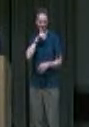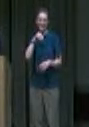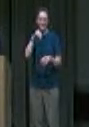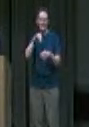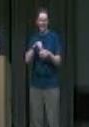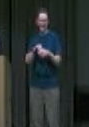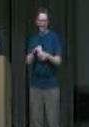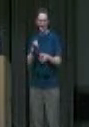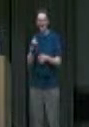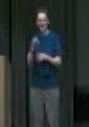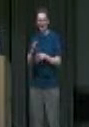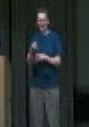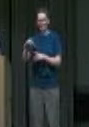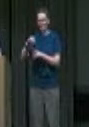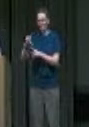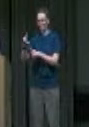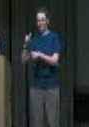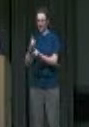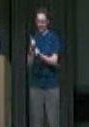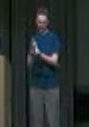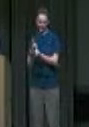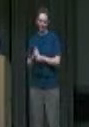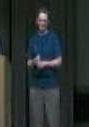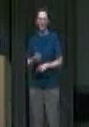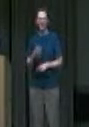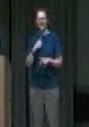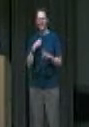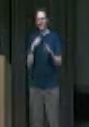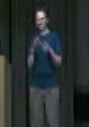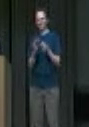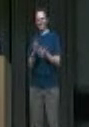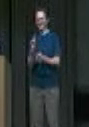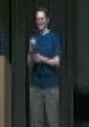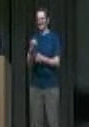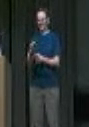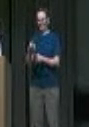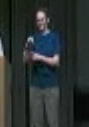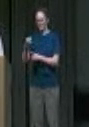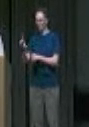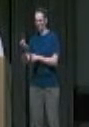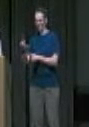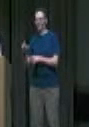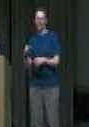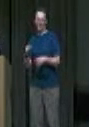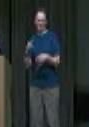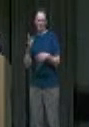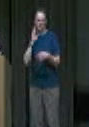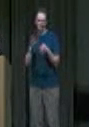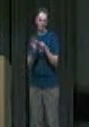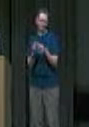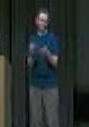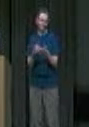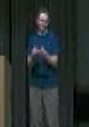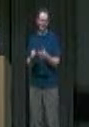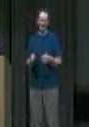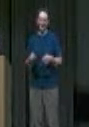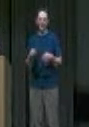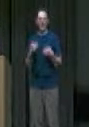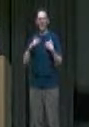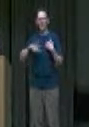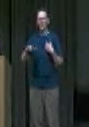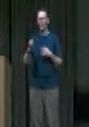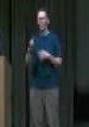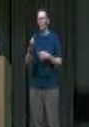within the dam pool itself. And so when I say dam pool, because I'm going to be using that phrase a lot, that's essentially about 1.5